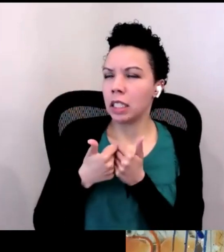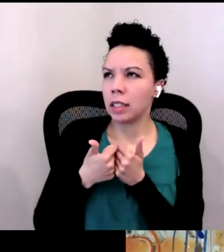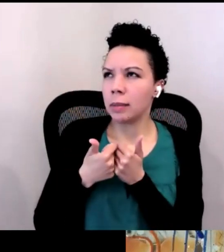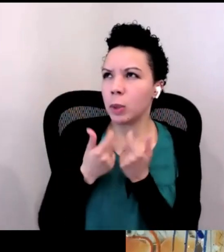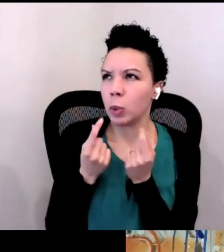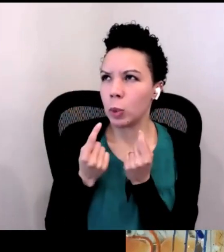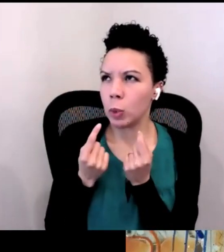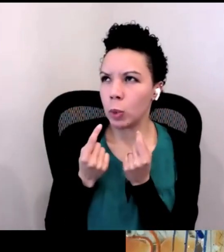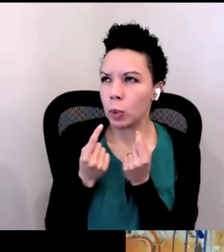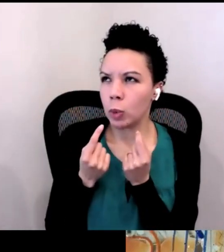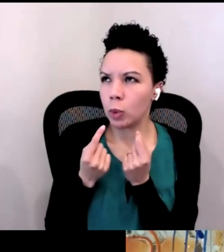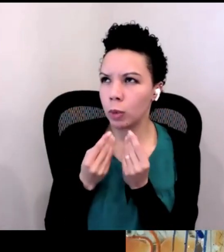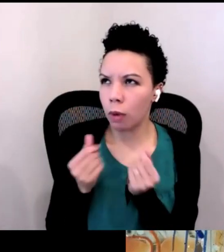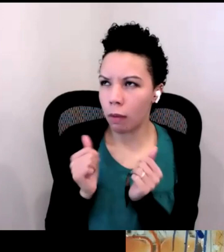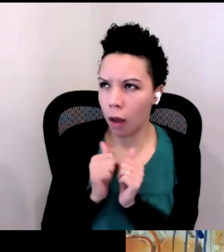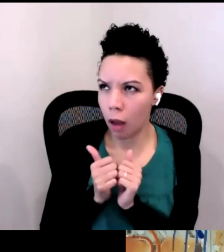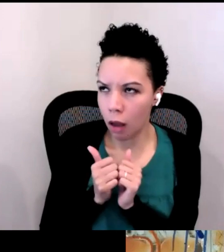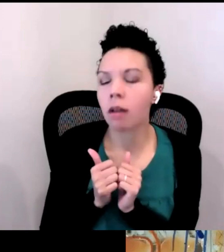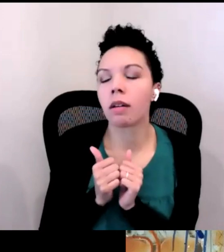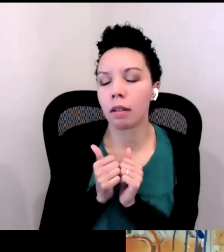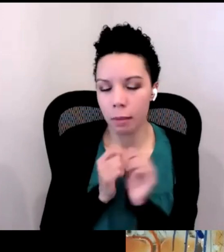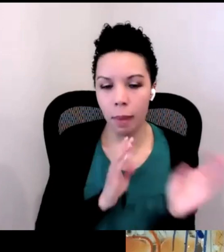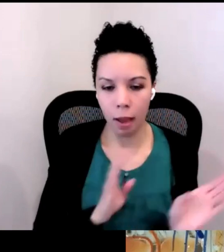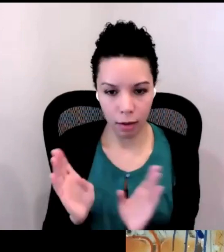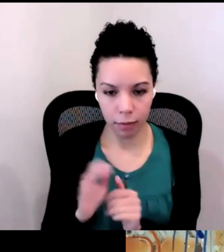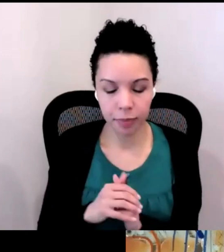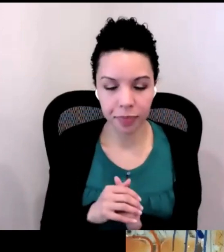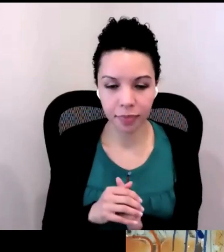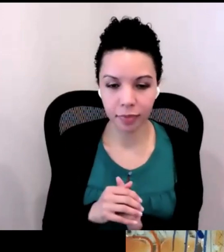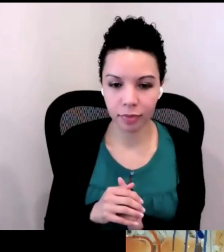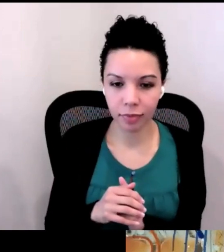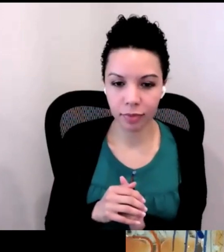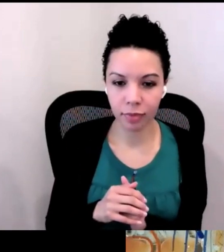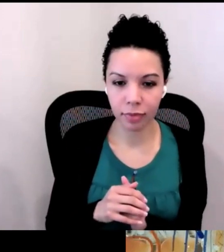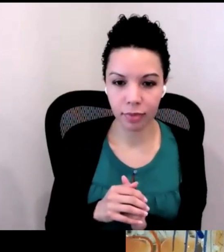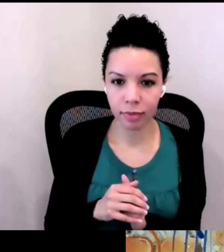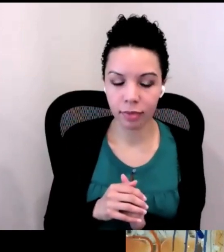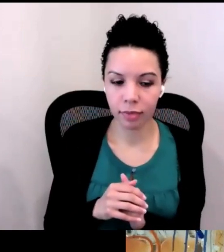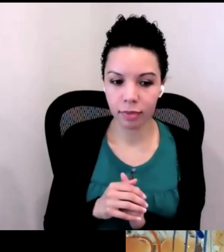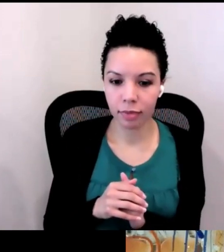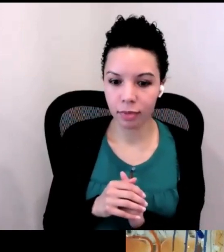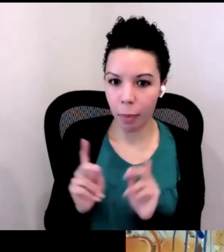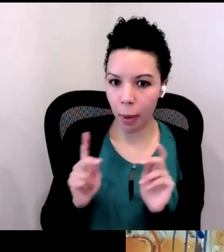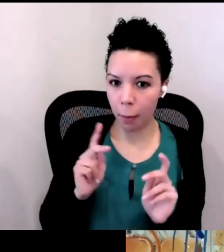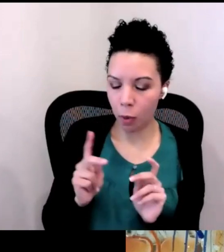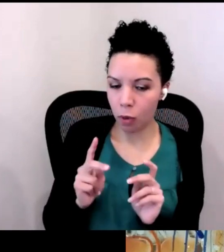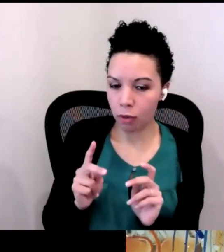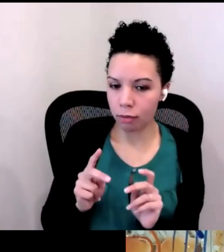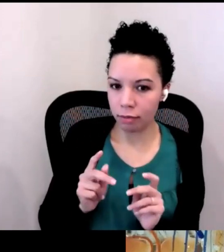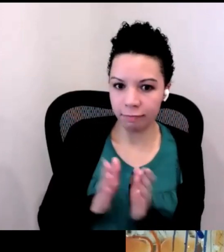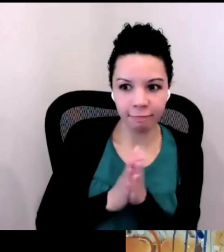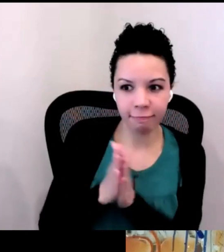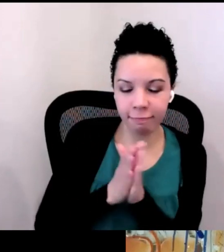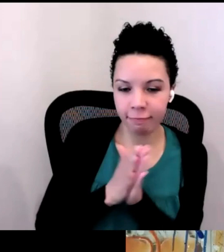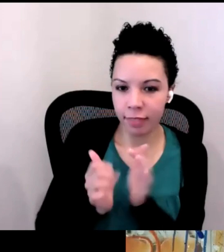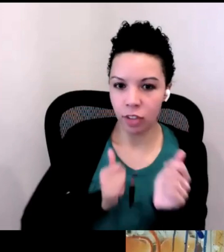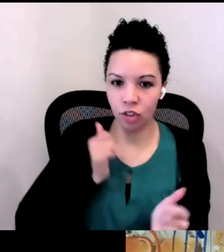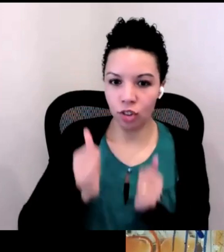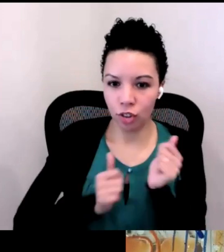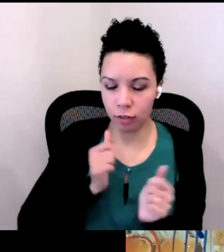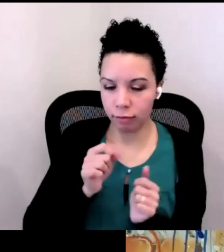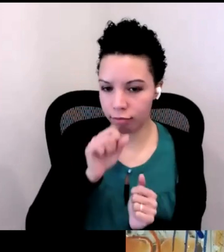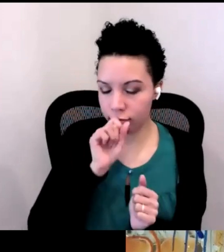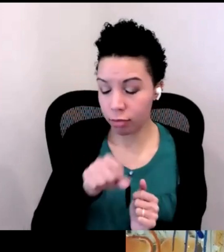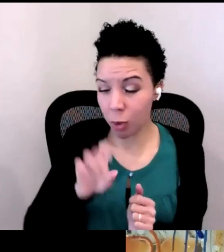to do. I like that. I do love people who take initiative to say, this client keeps talking about this. I've done research.